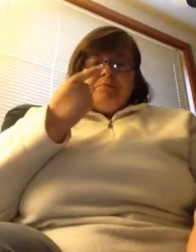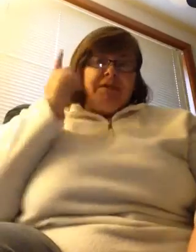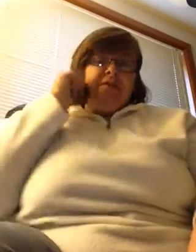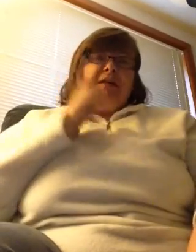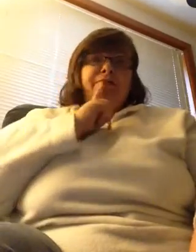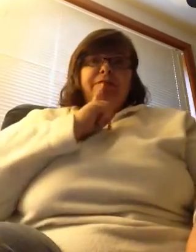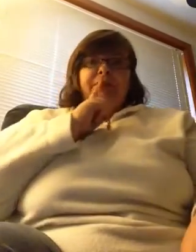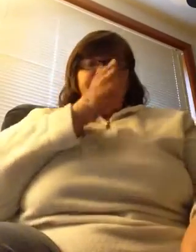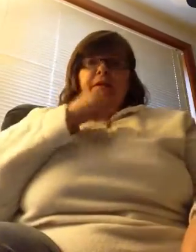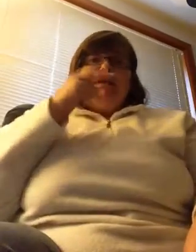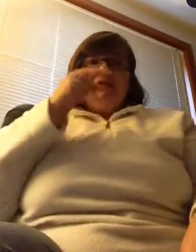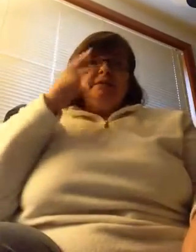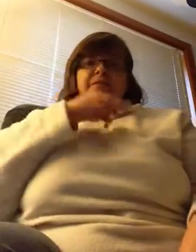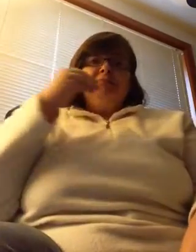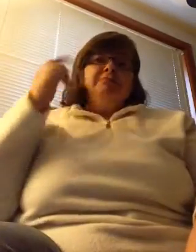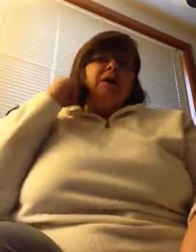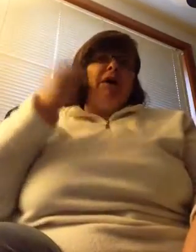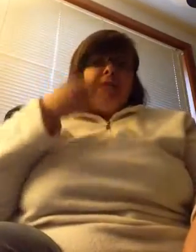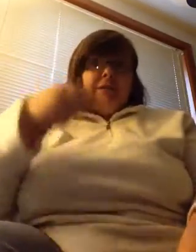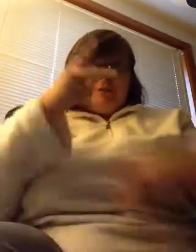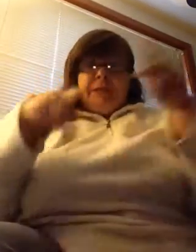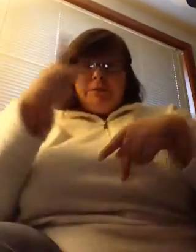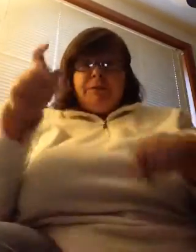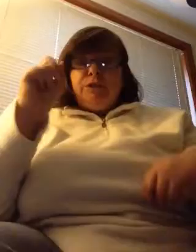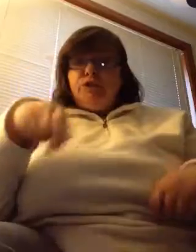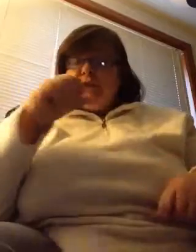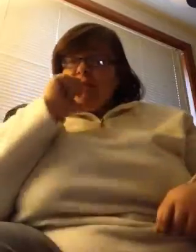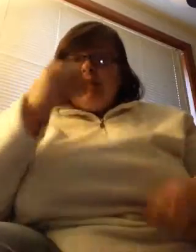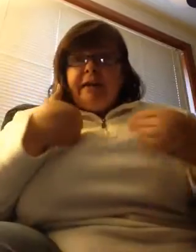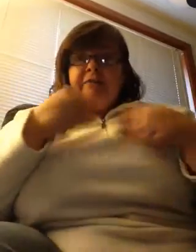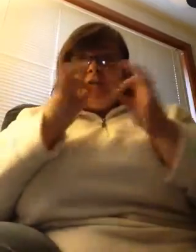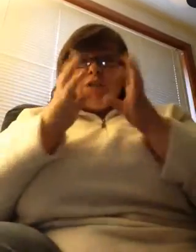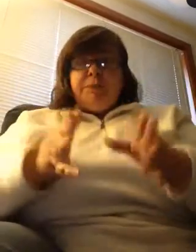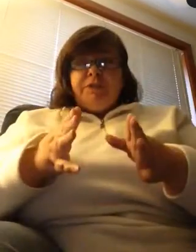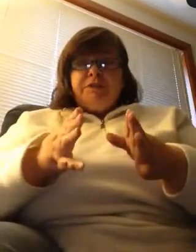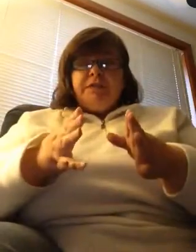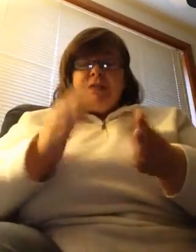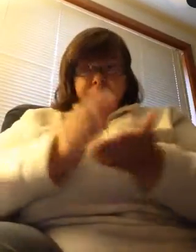that deaf and hard of hearing people should not have interpreters as a